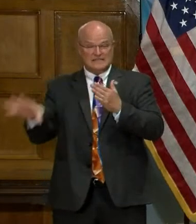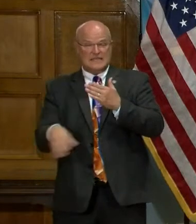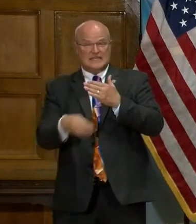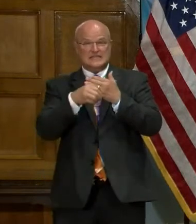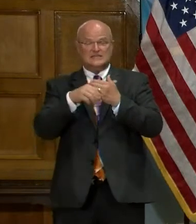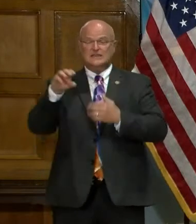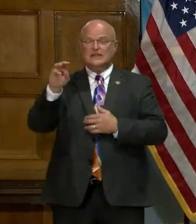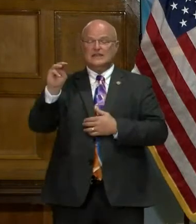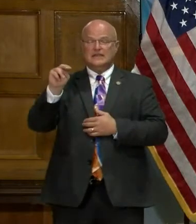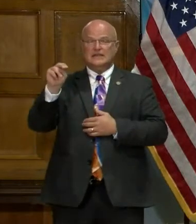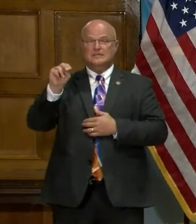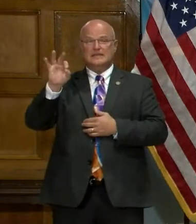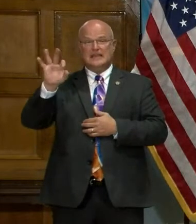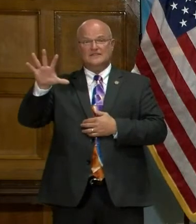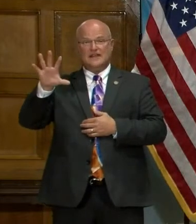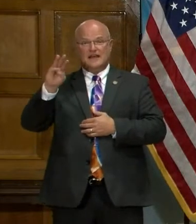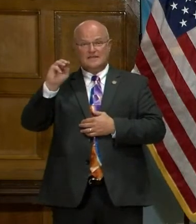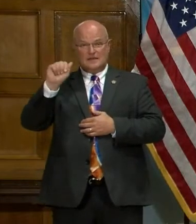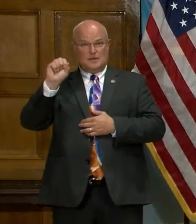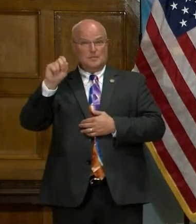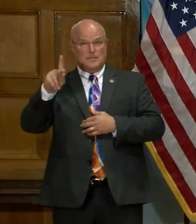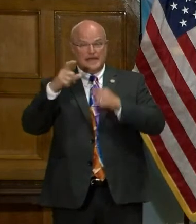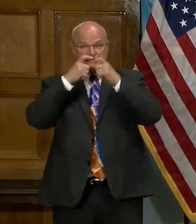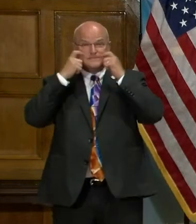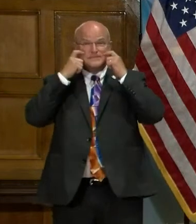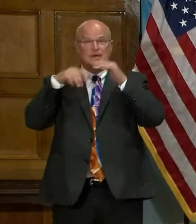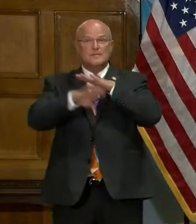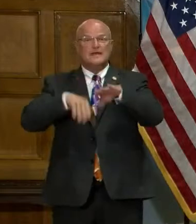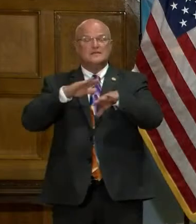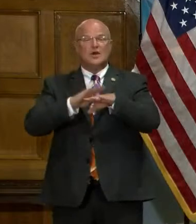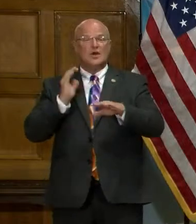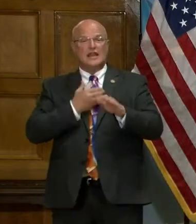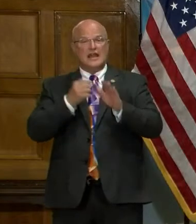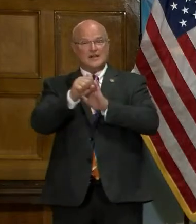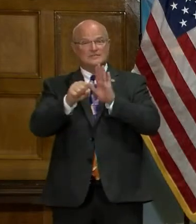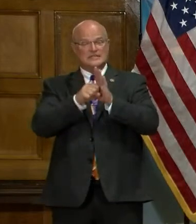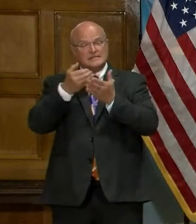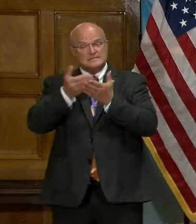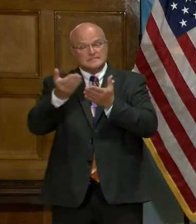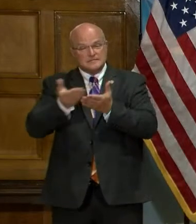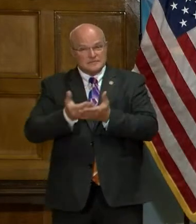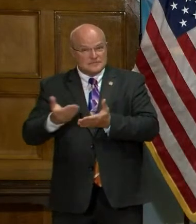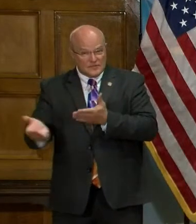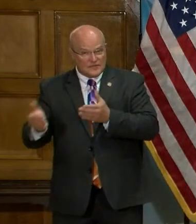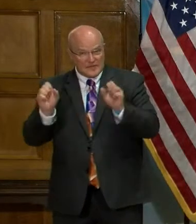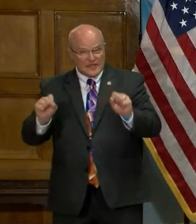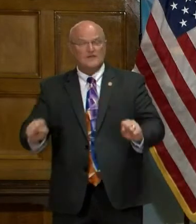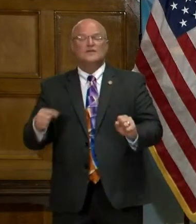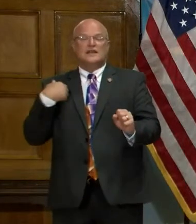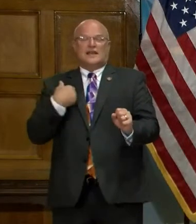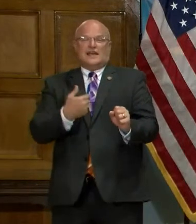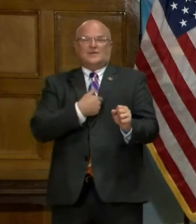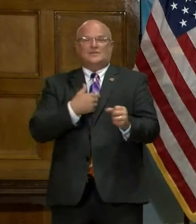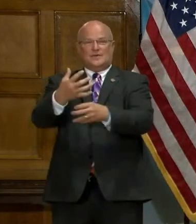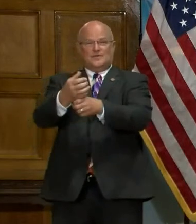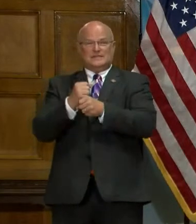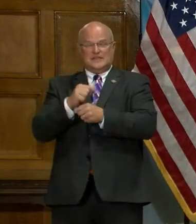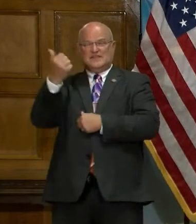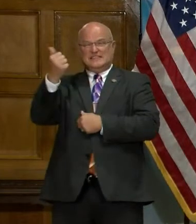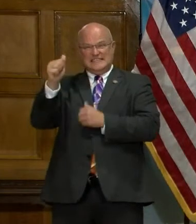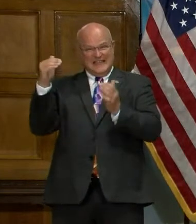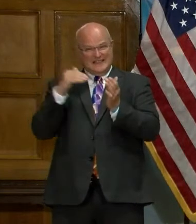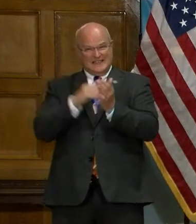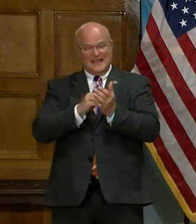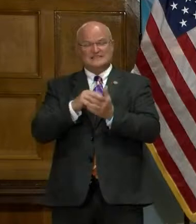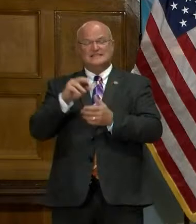additional N95 masks based upon our state procurement efforts, and we've received over